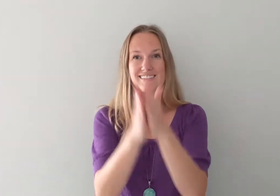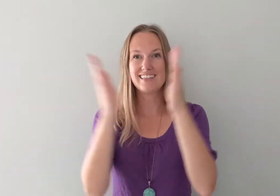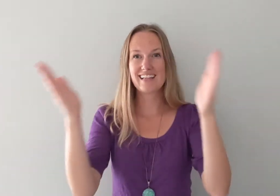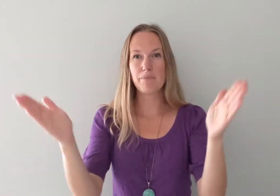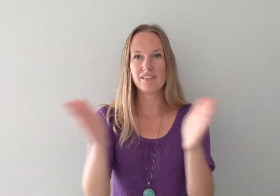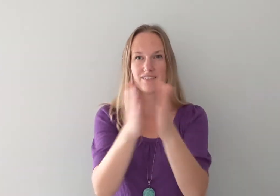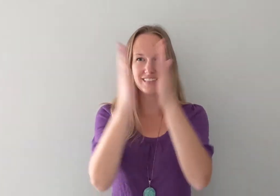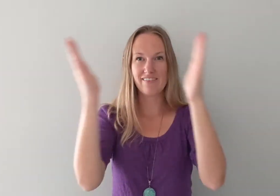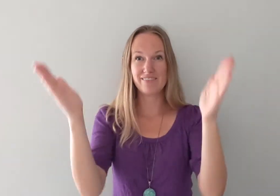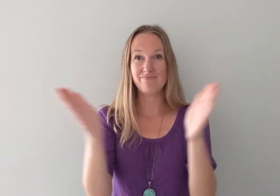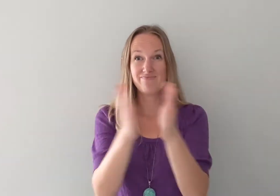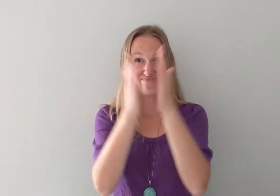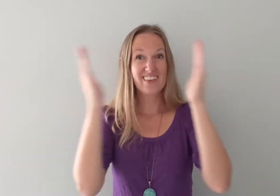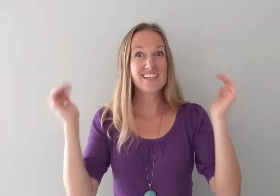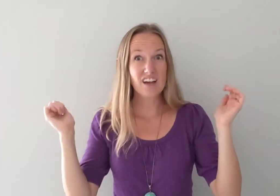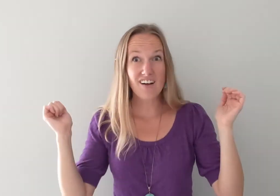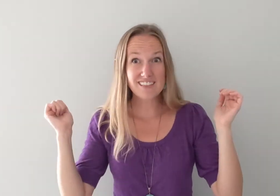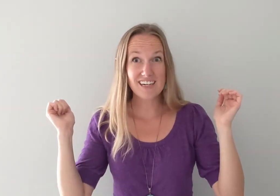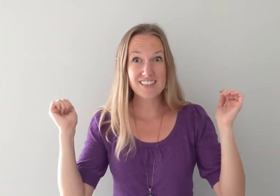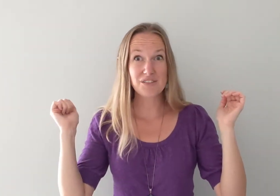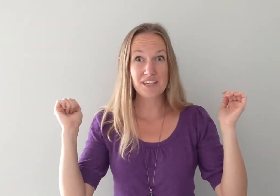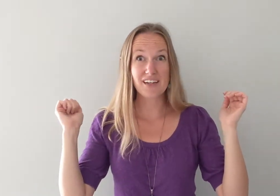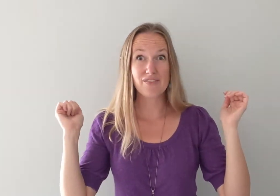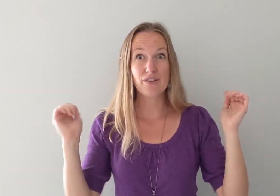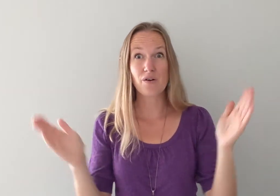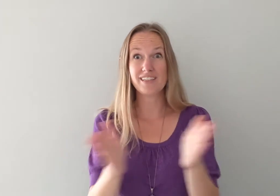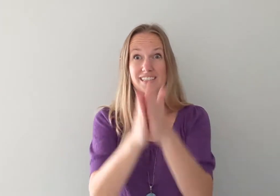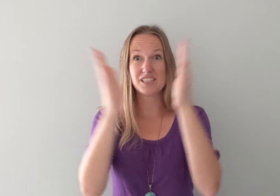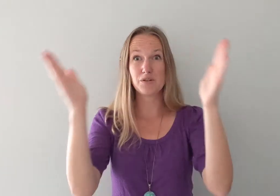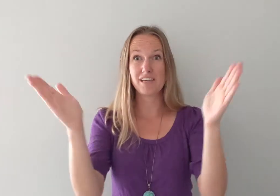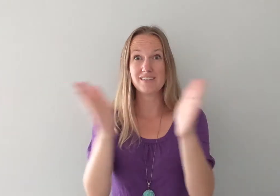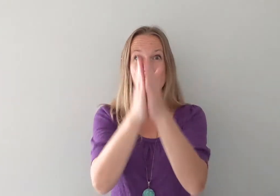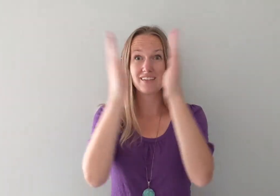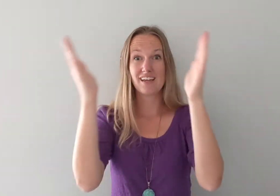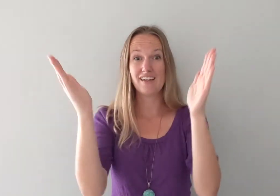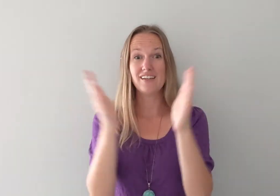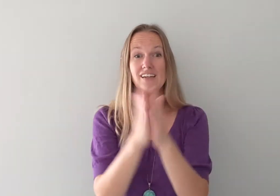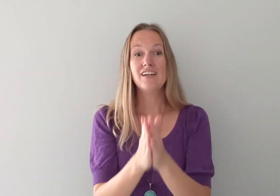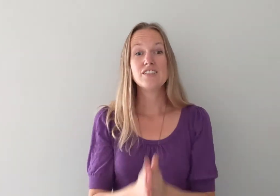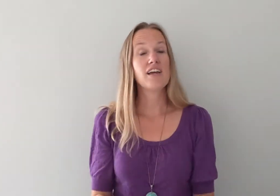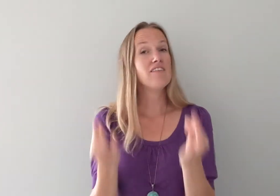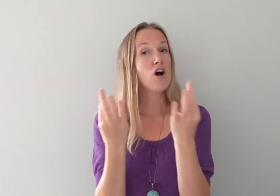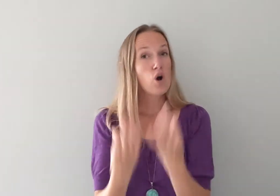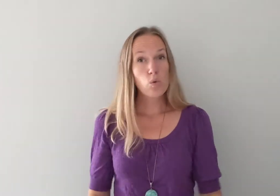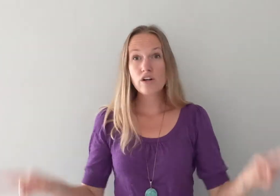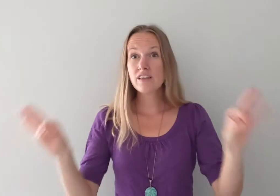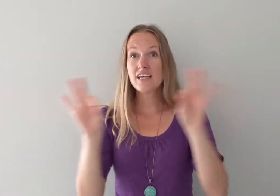is clapping towards heaven. That's all the signs you need for the chorus. It just repeats. Okay? So you have worthy